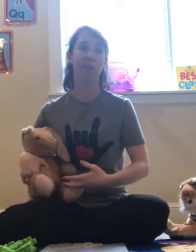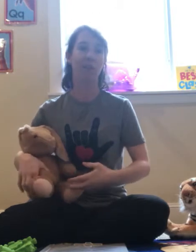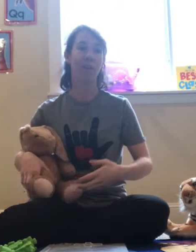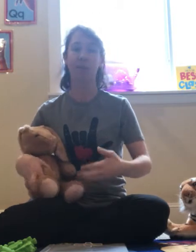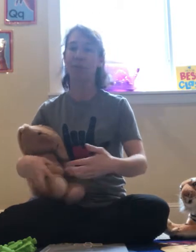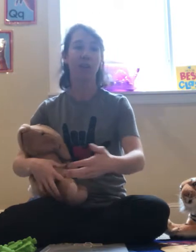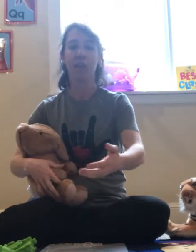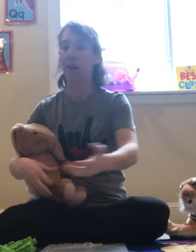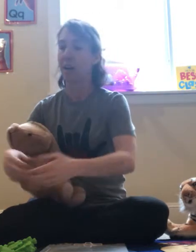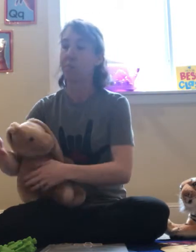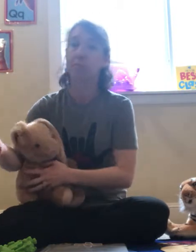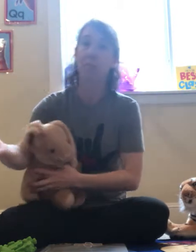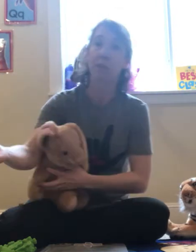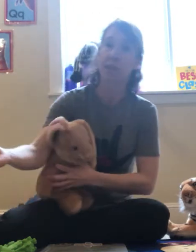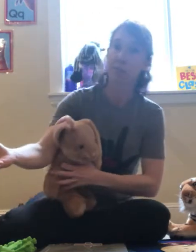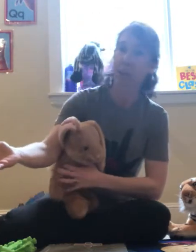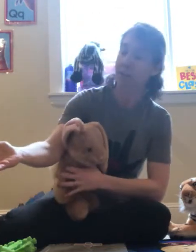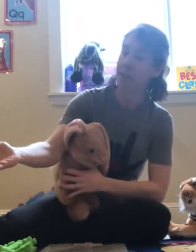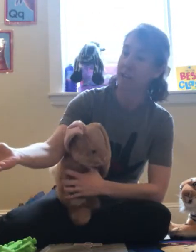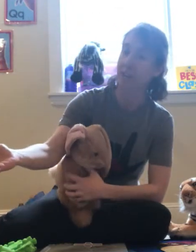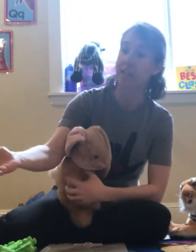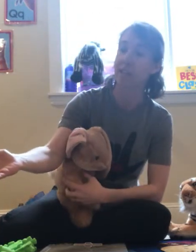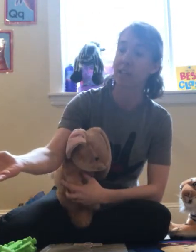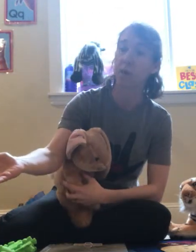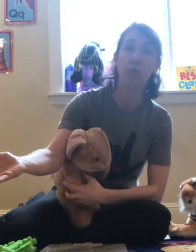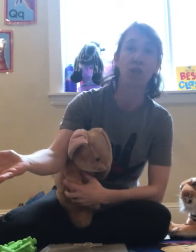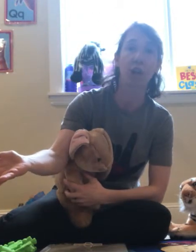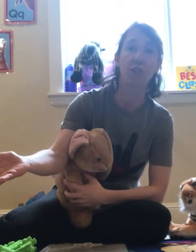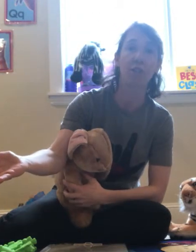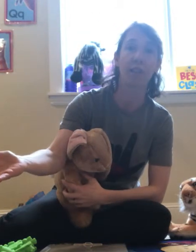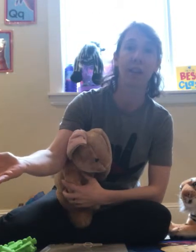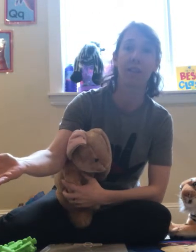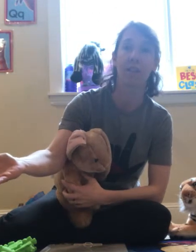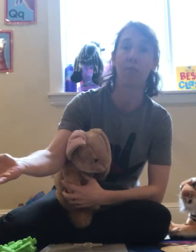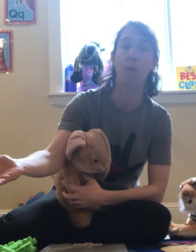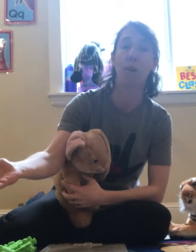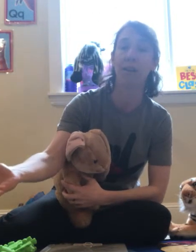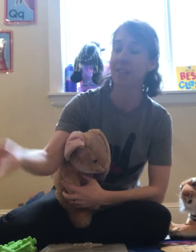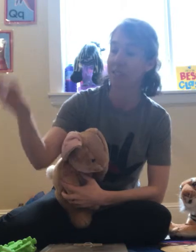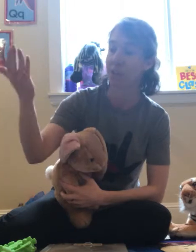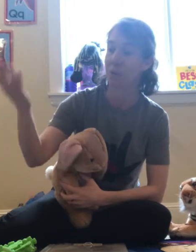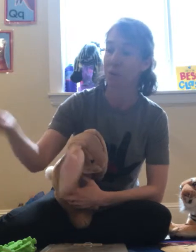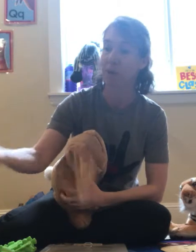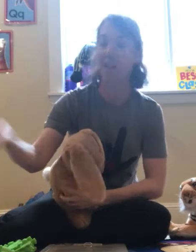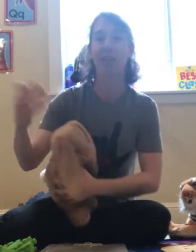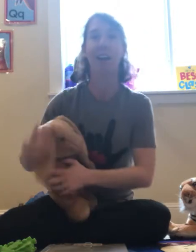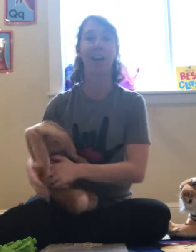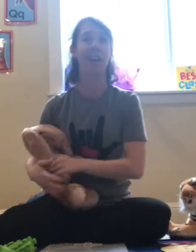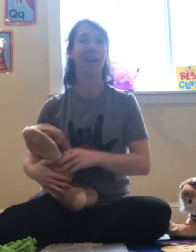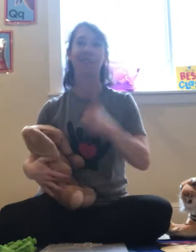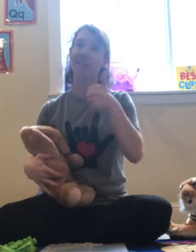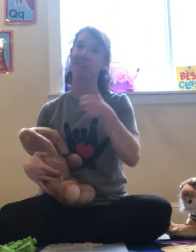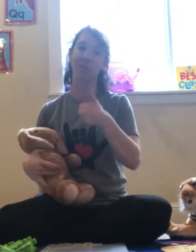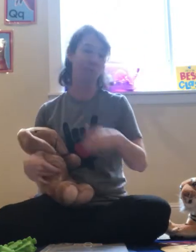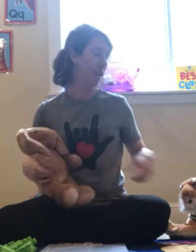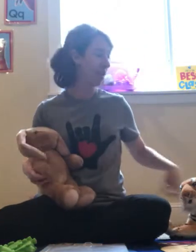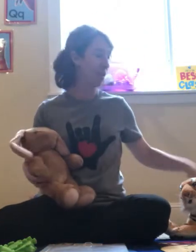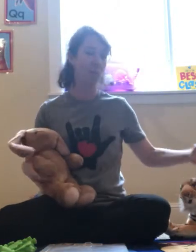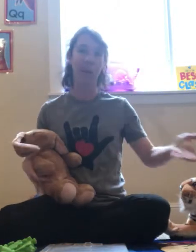on you. This parent has a smaller child that is not mobile yet, so they are hanging out. That's great.